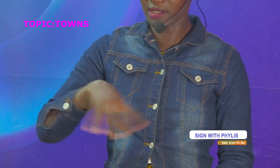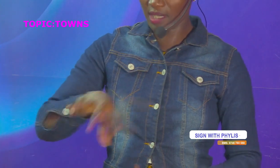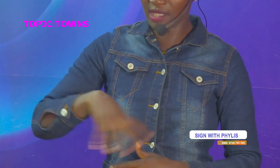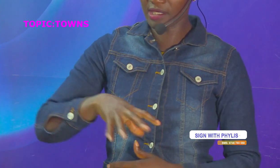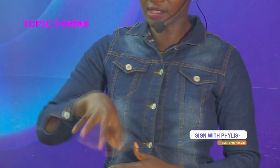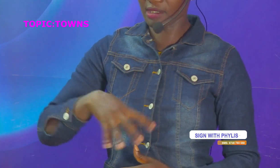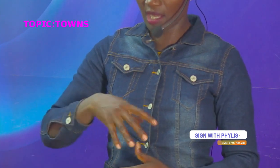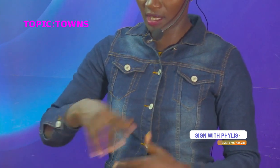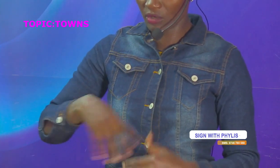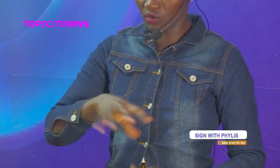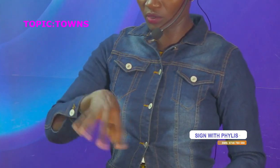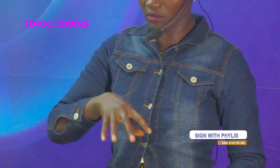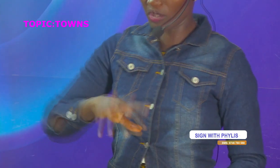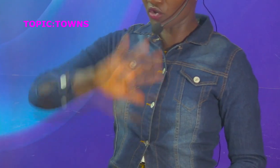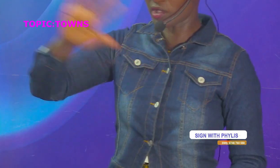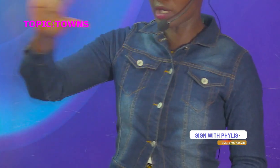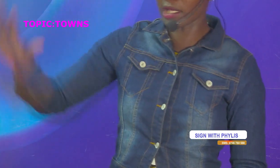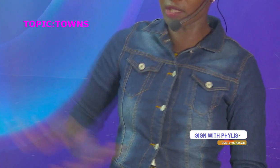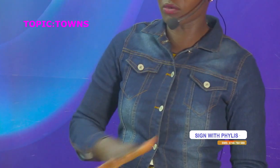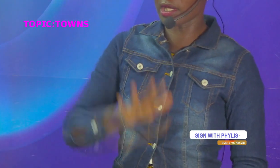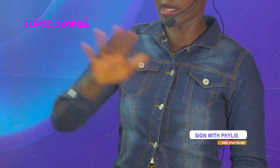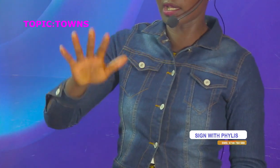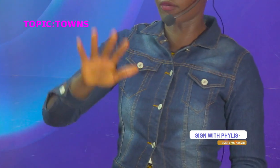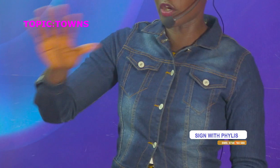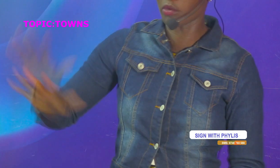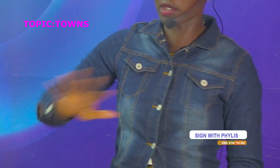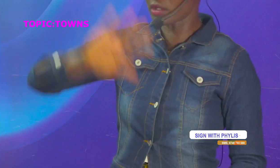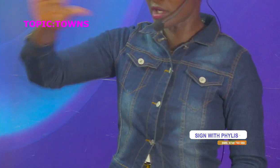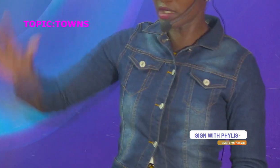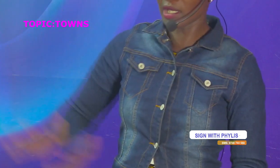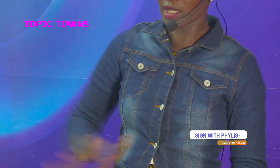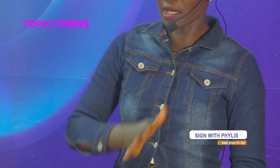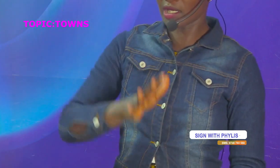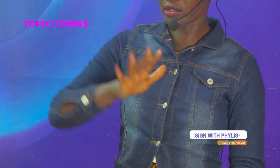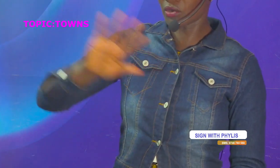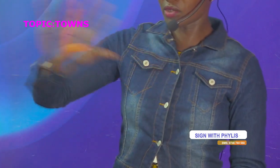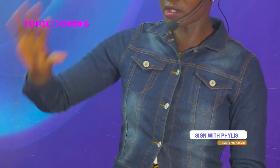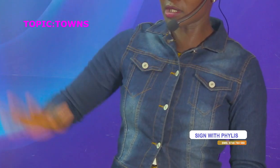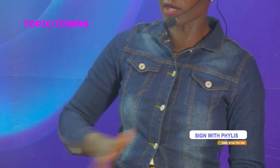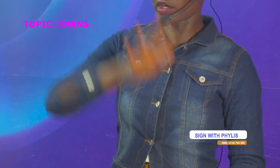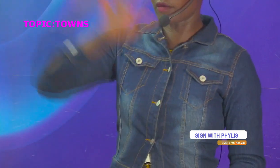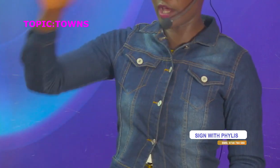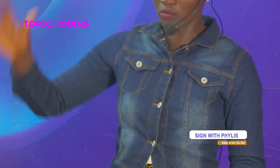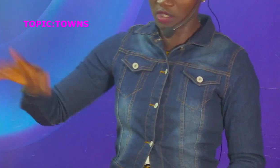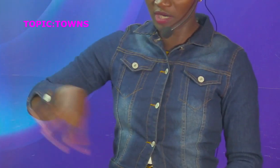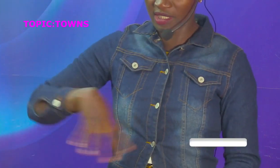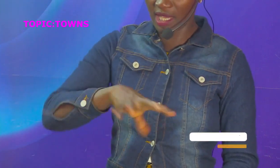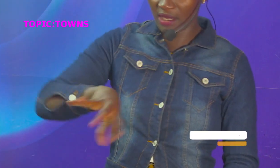just around you, but not like this one, environment. This one shows this sign for environment, but area, just